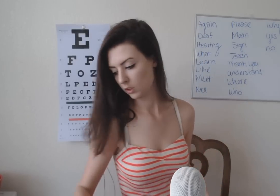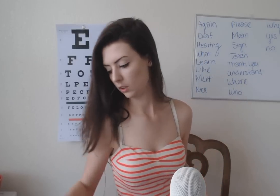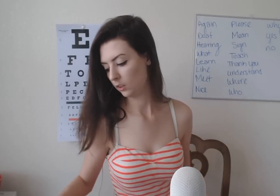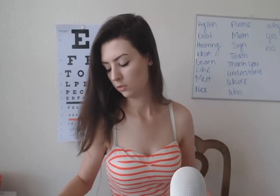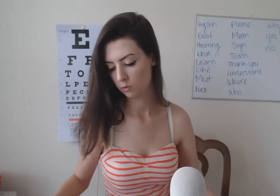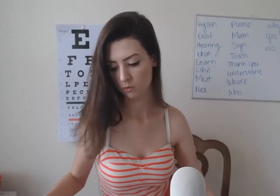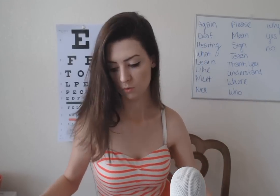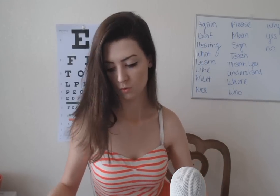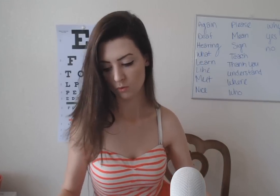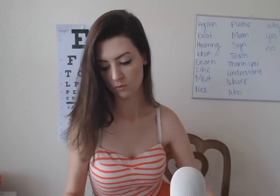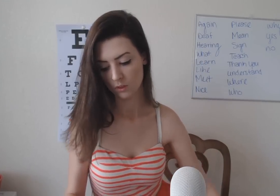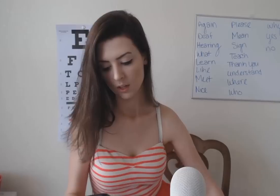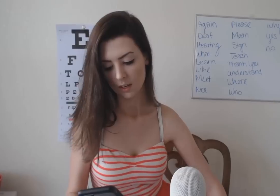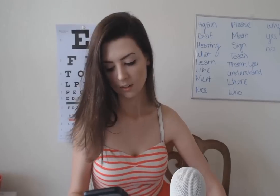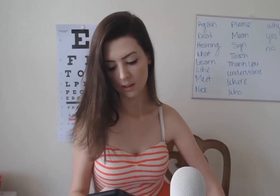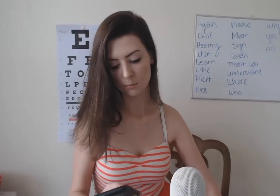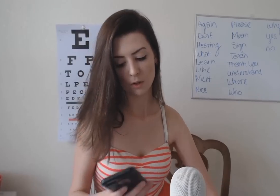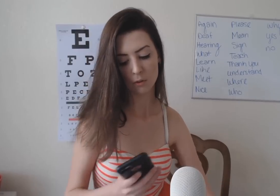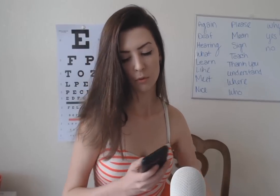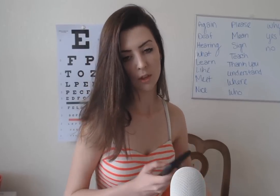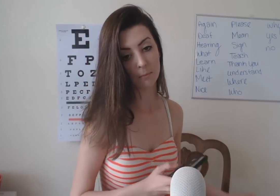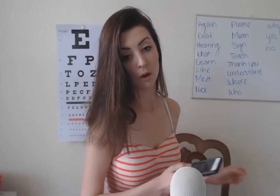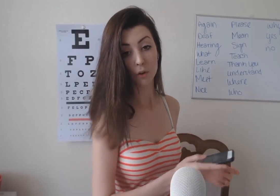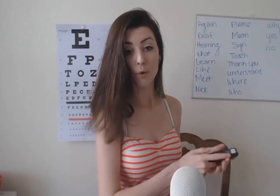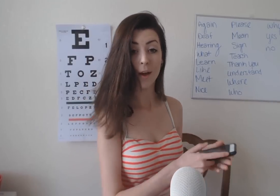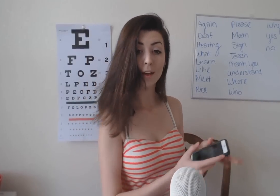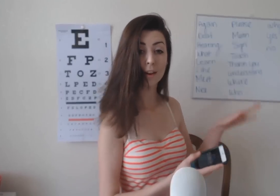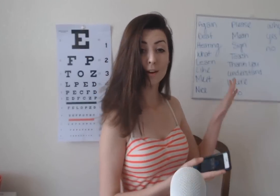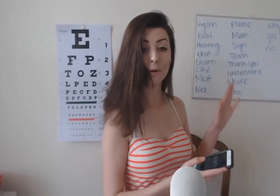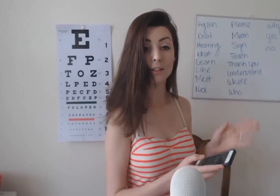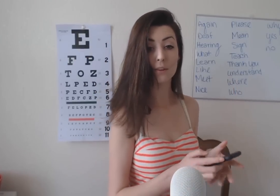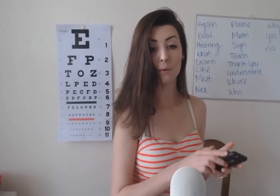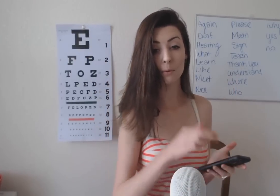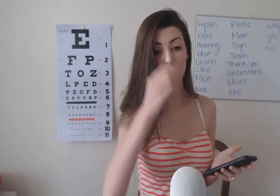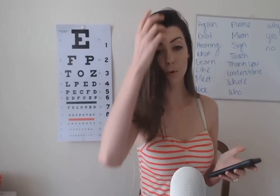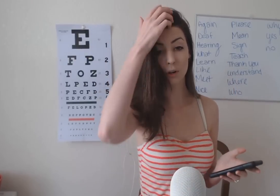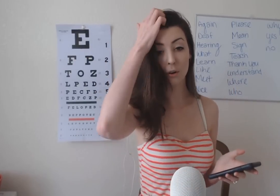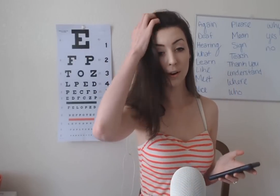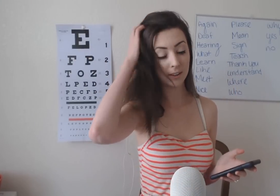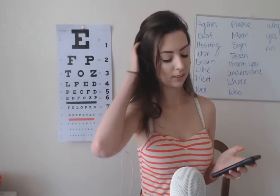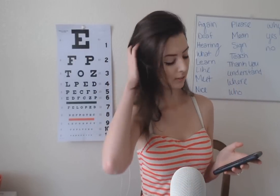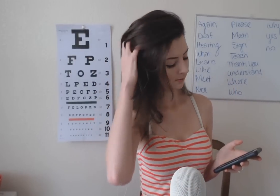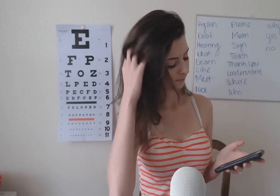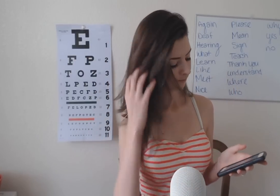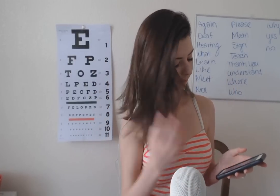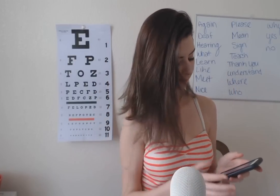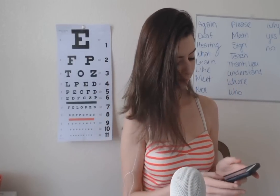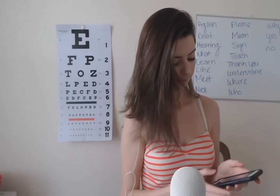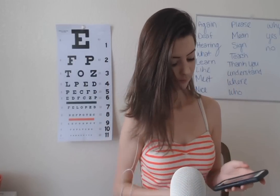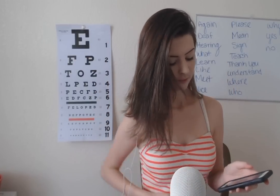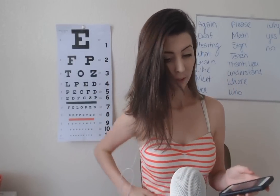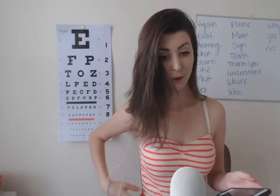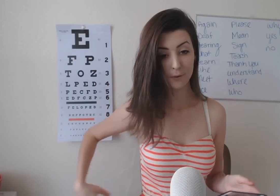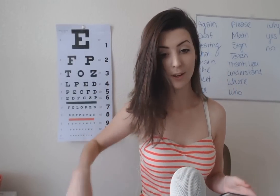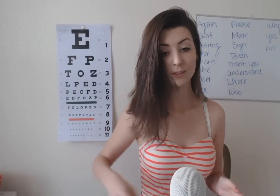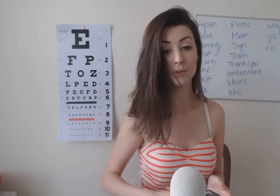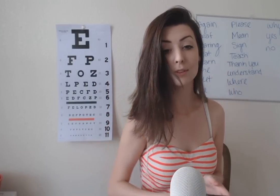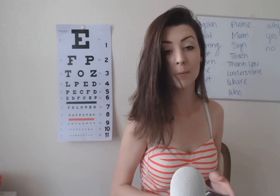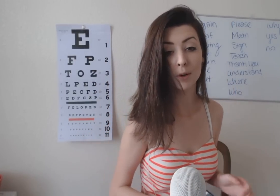Okay. And as we go through them, I'll go ahead and erase it from the board, all right? Okay, so just let me know when